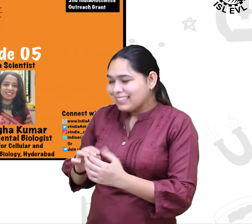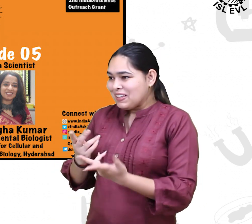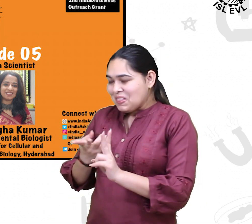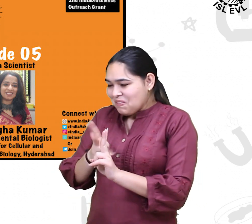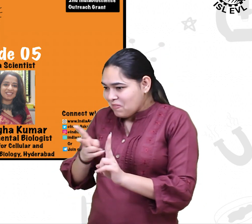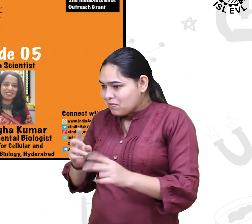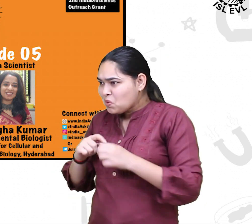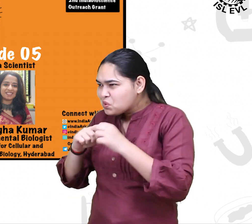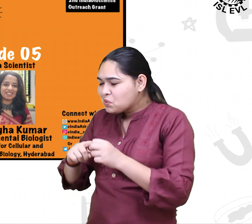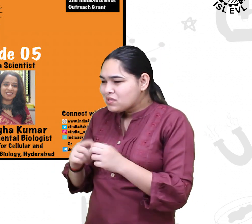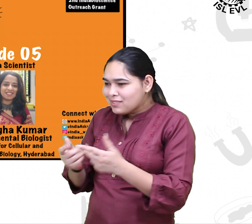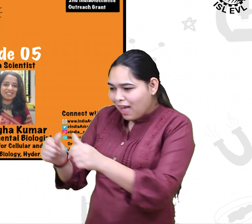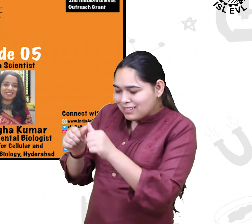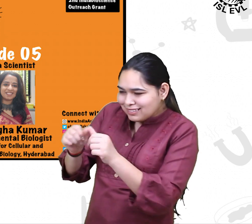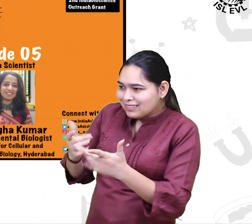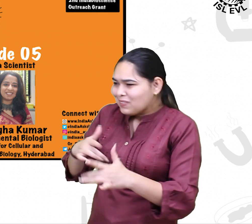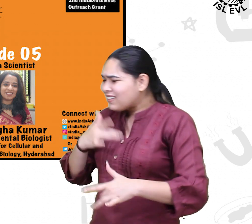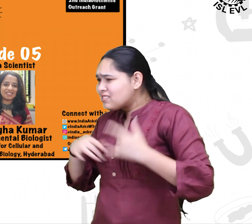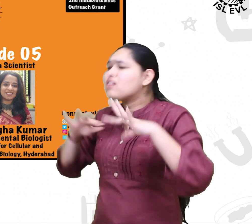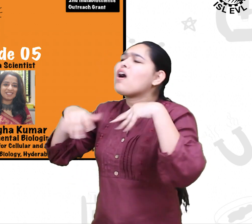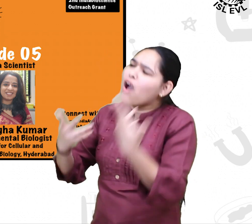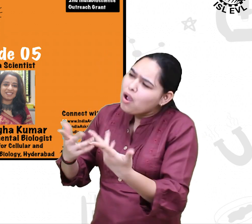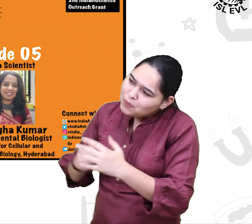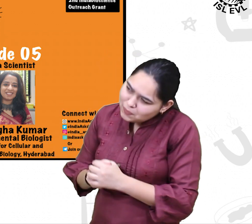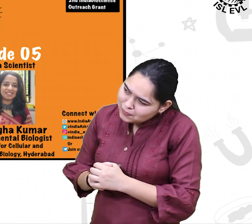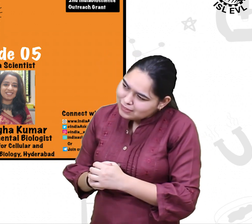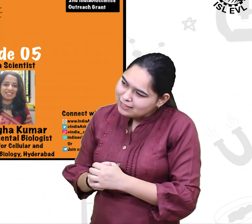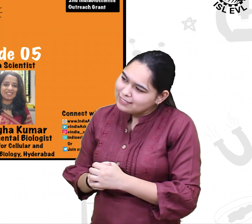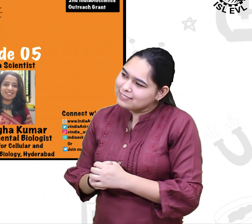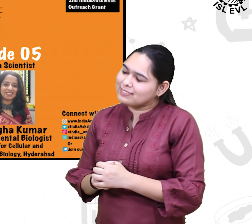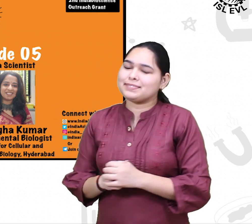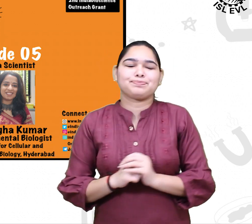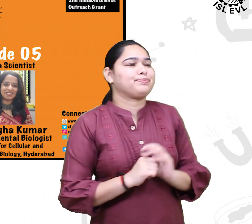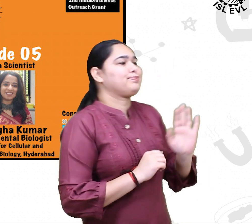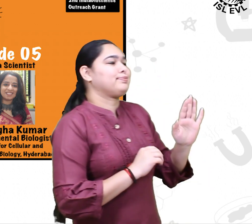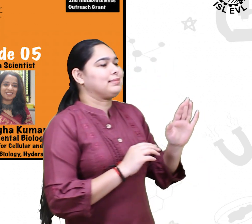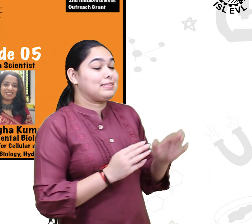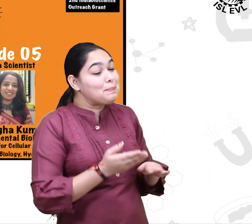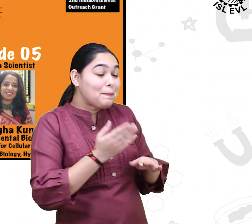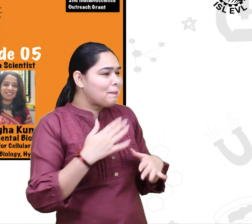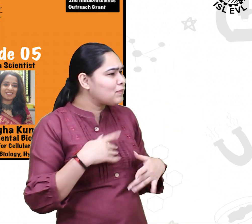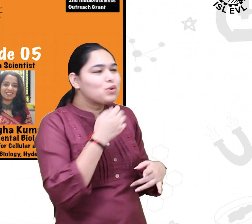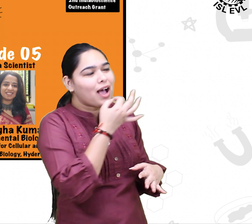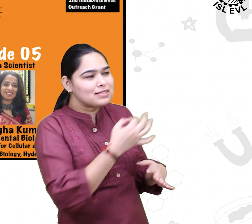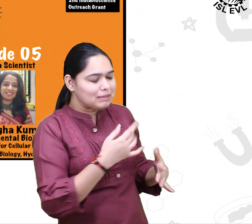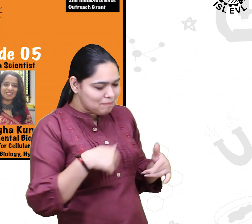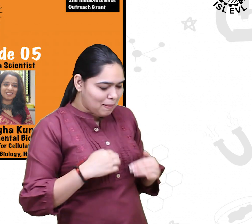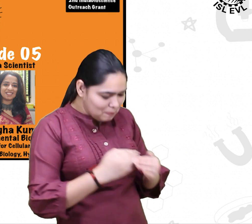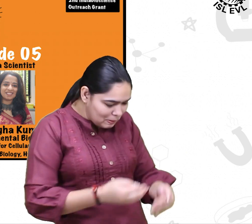curious questions about embryos? So why am I interested in this field is because I feel embryos